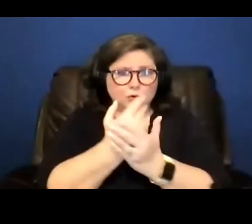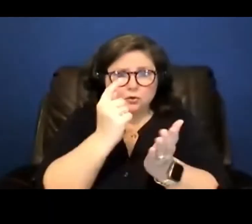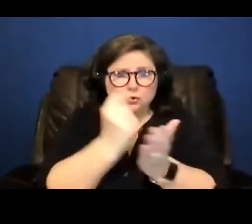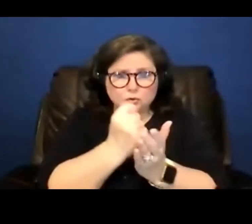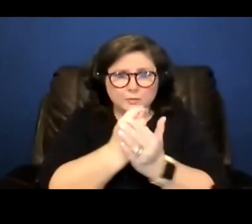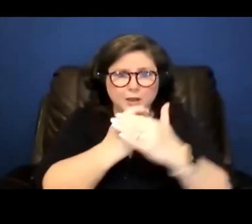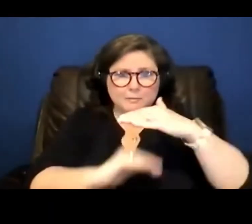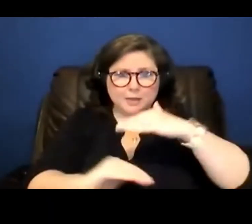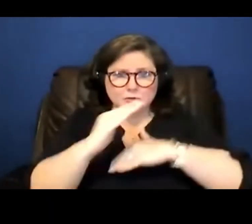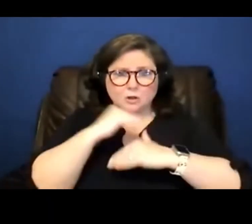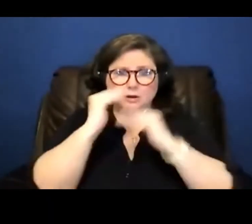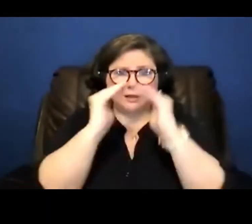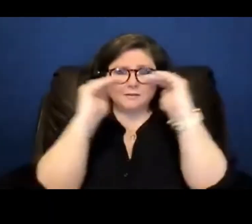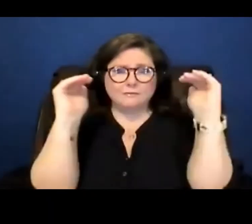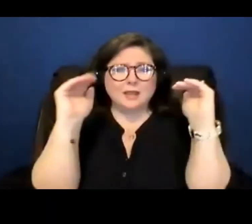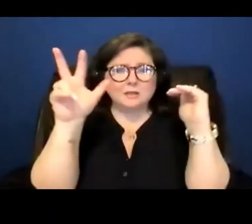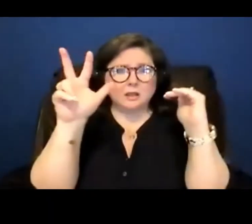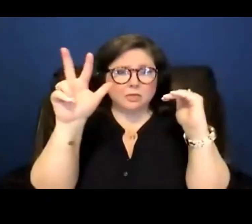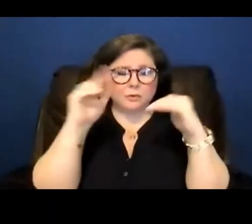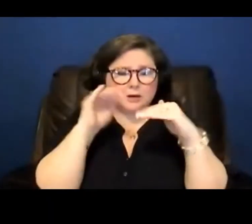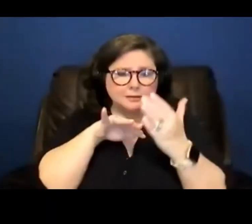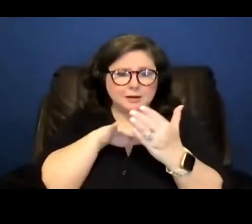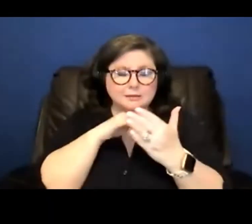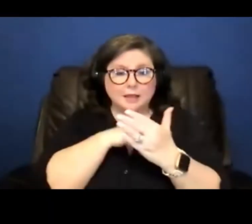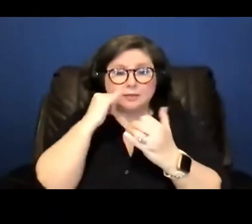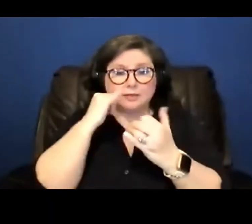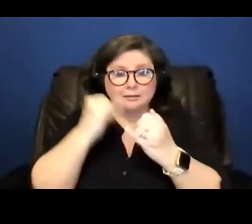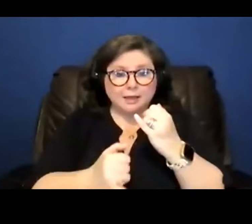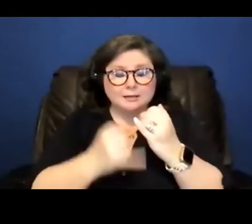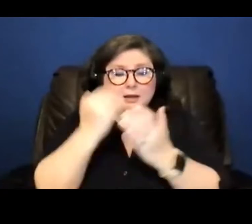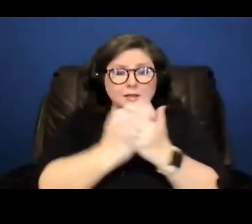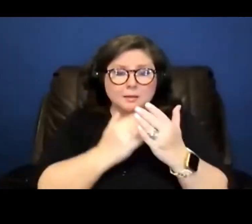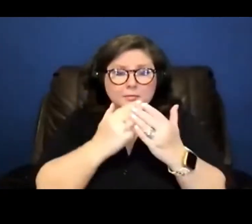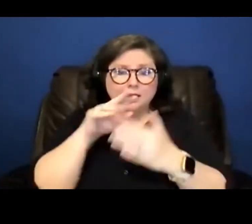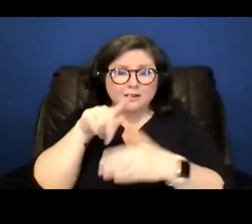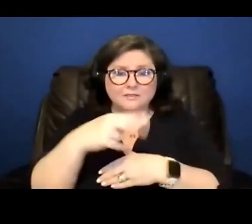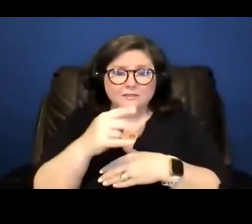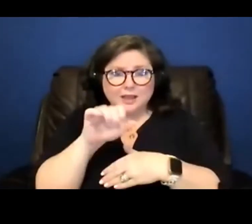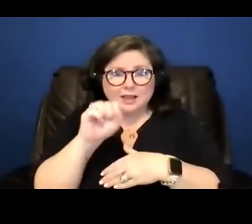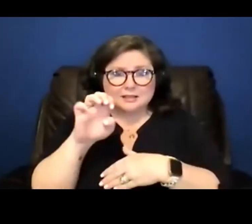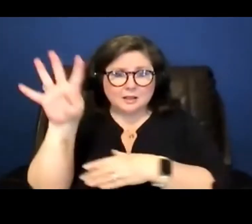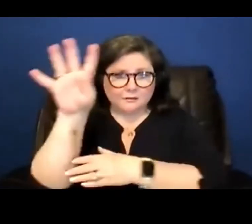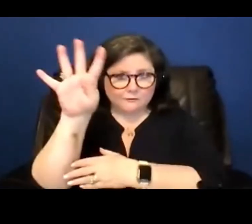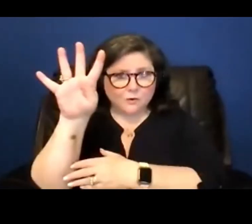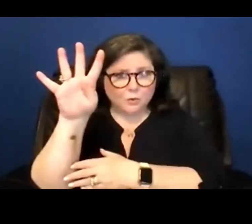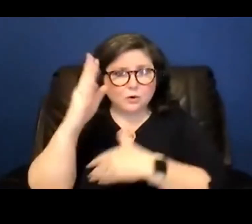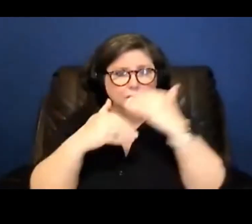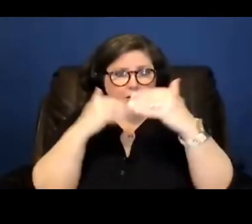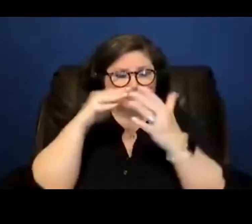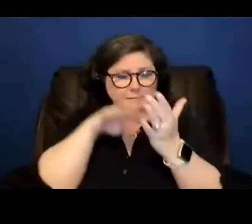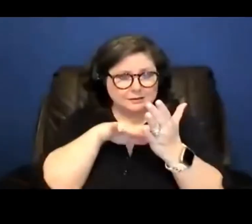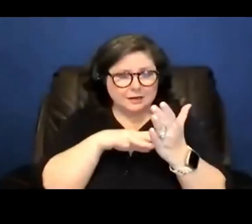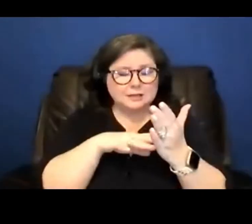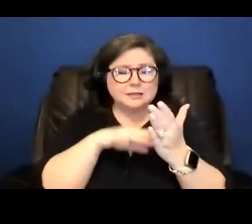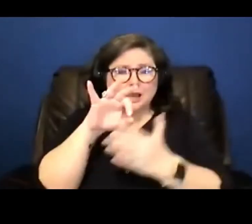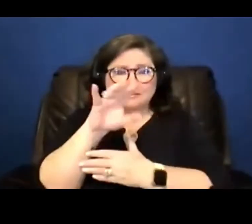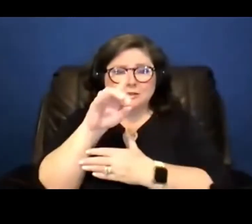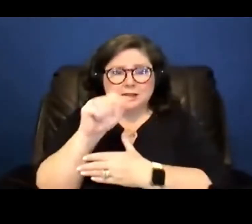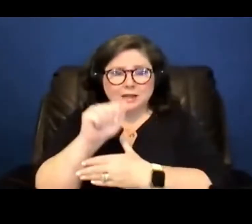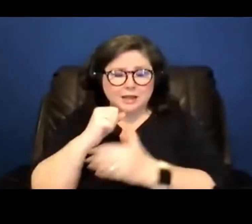phase 3 studies. And then lastly, there's also some phase 4 studies. So the FDA, the sponsors will